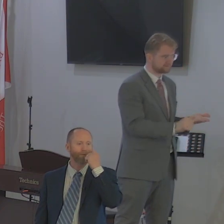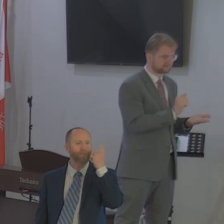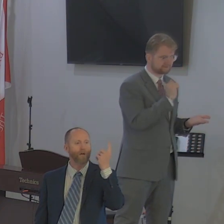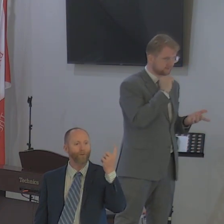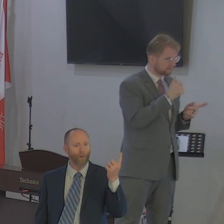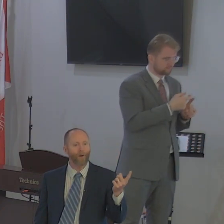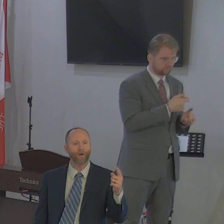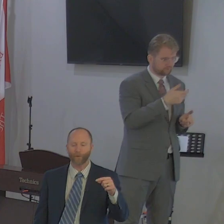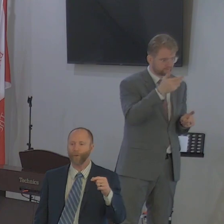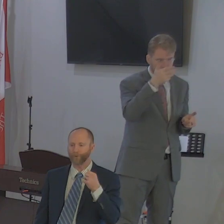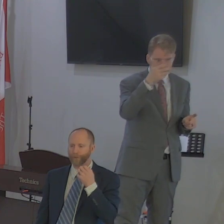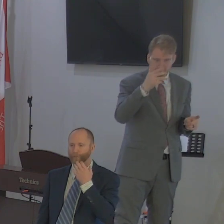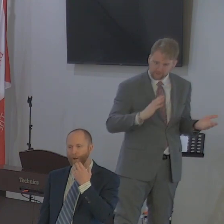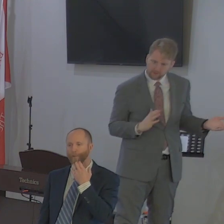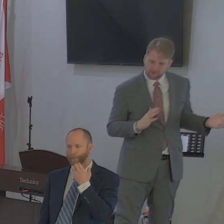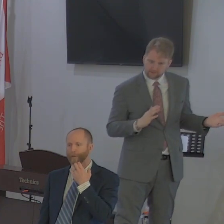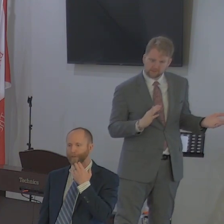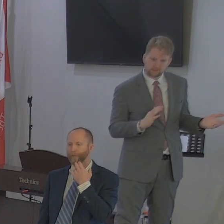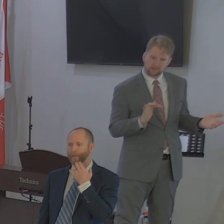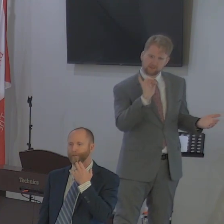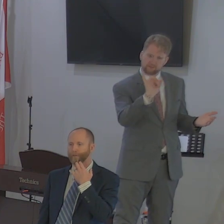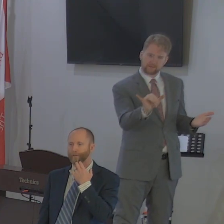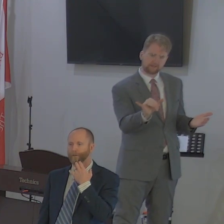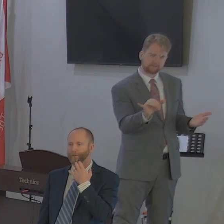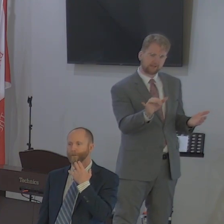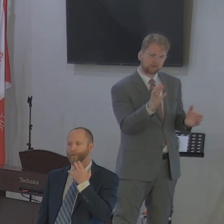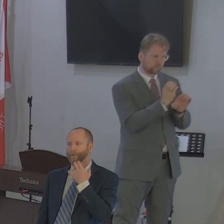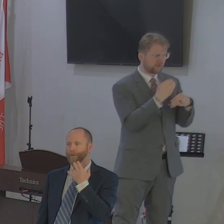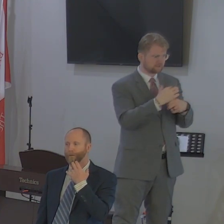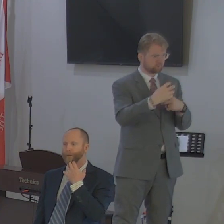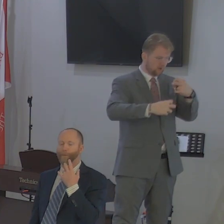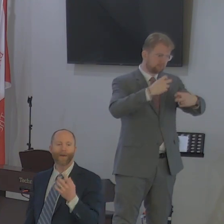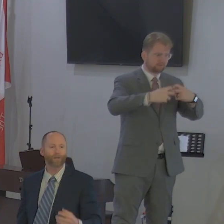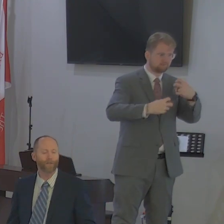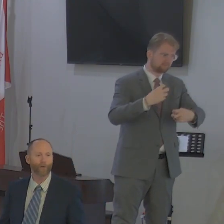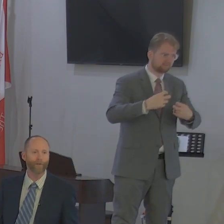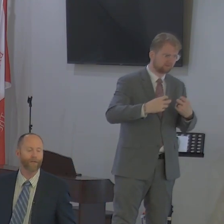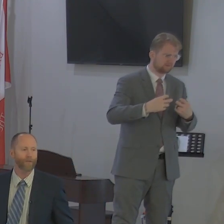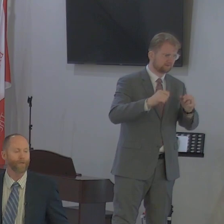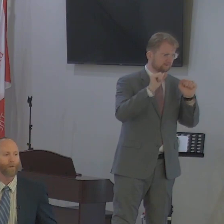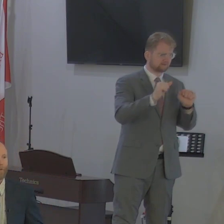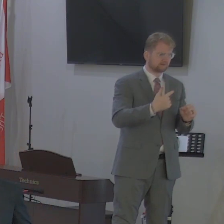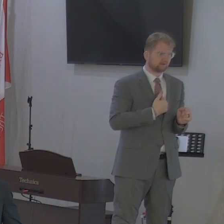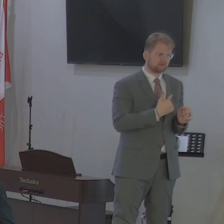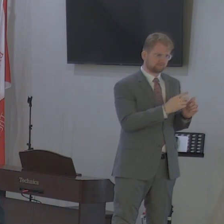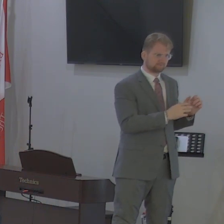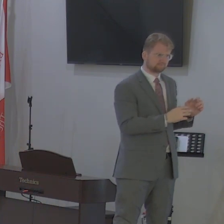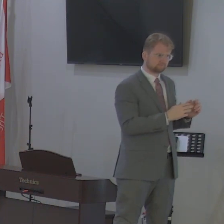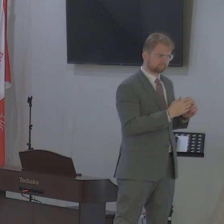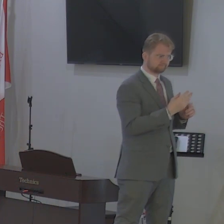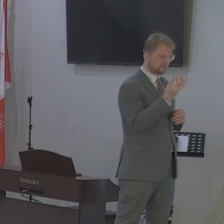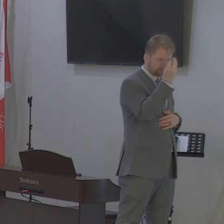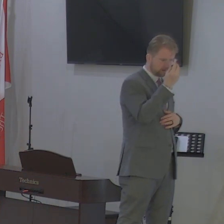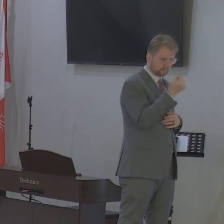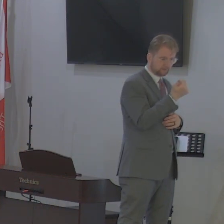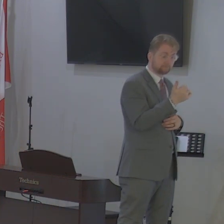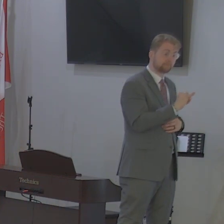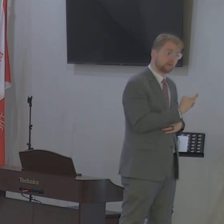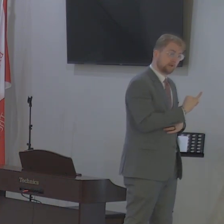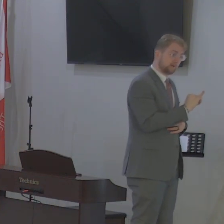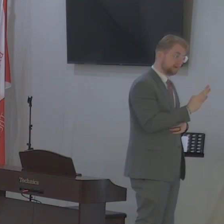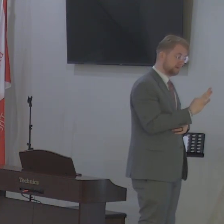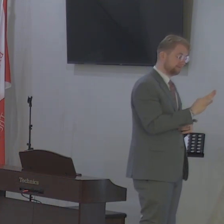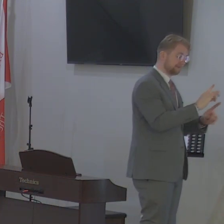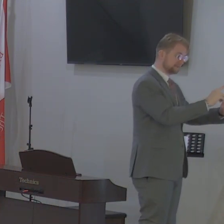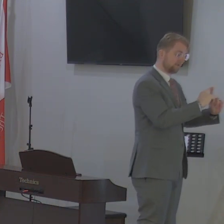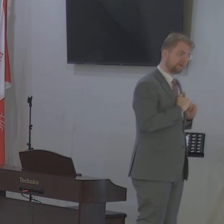Now, if it's not from above, it poses a problem, don't it? Can I meddle a little bit? If the salvation plan that